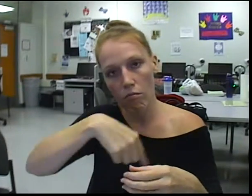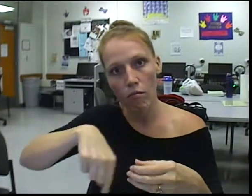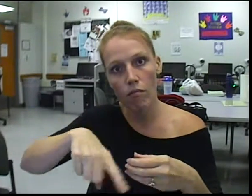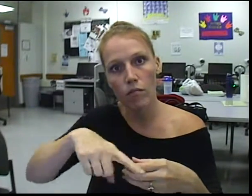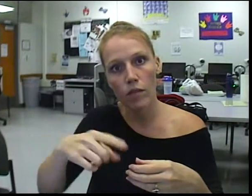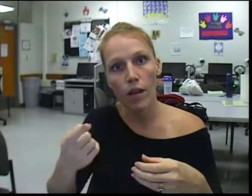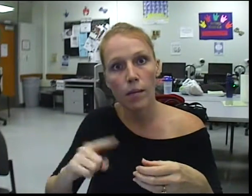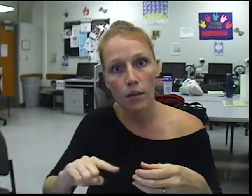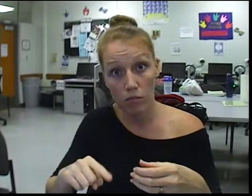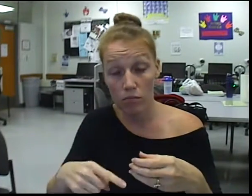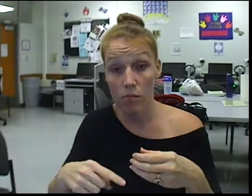can